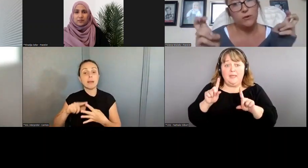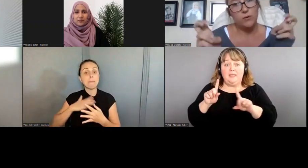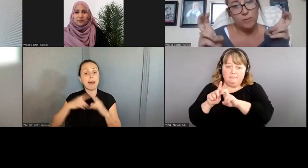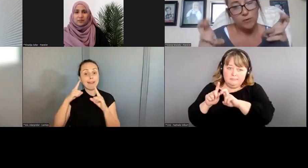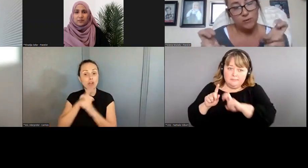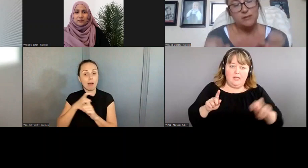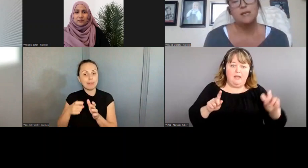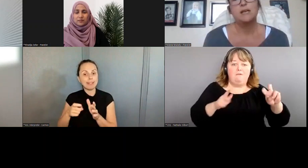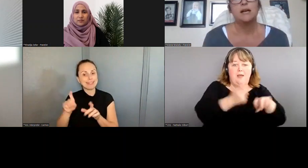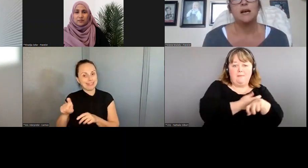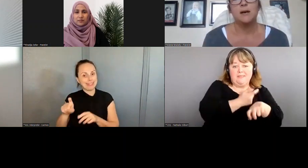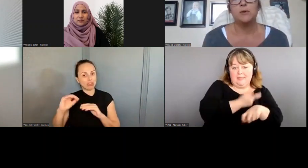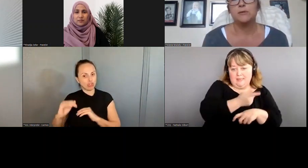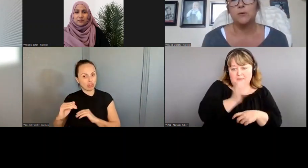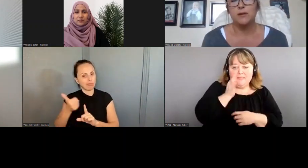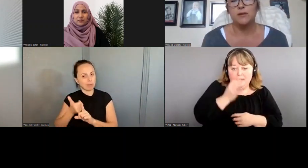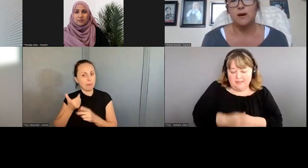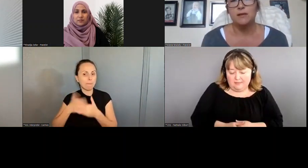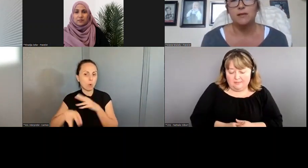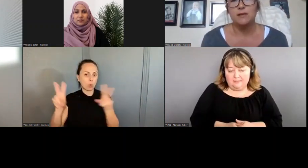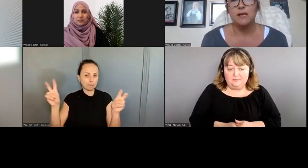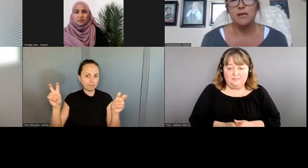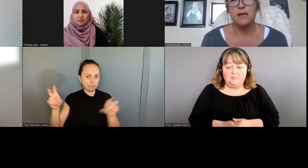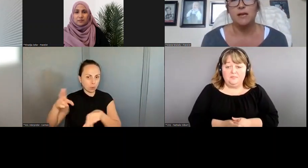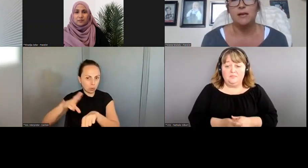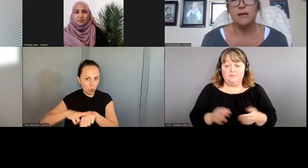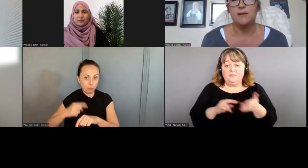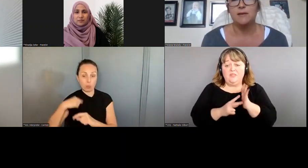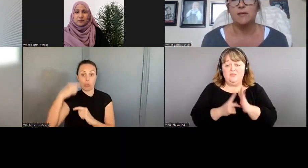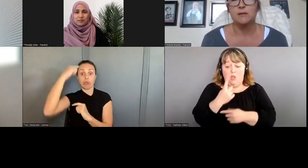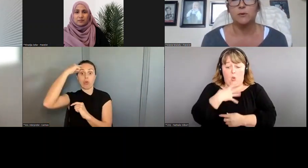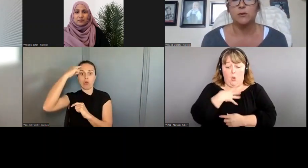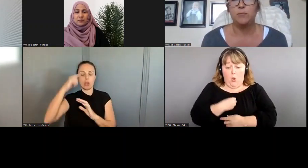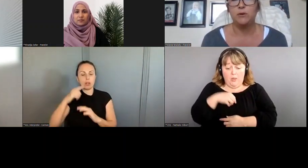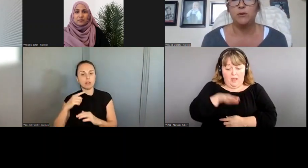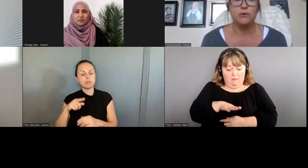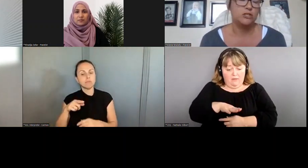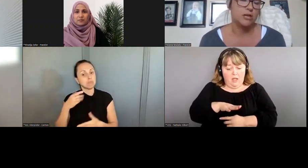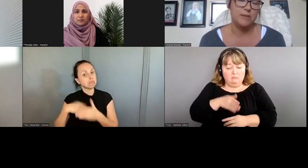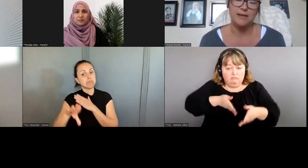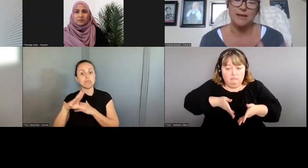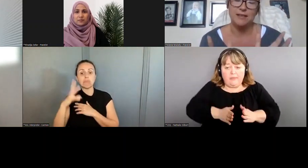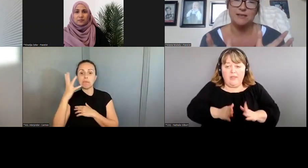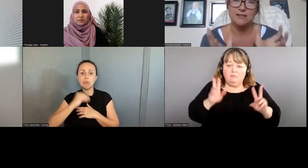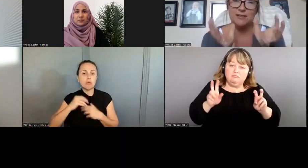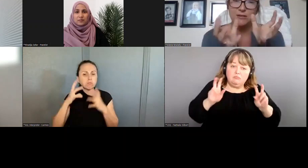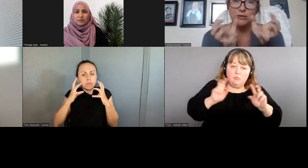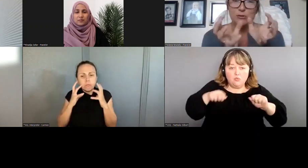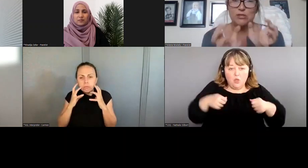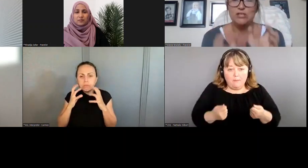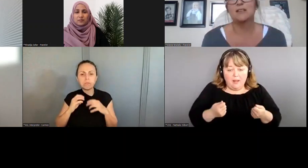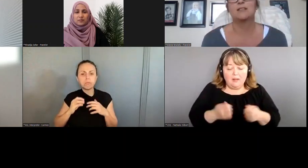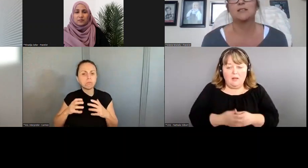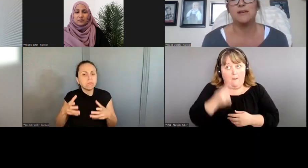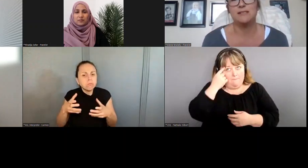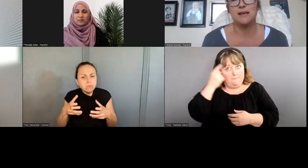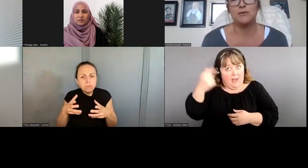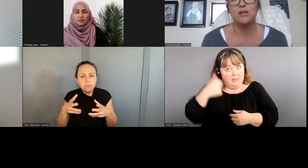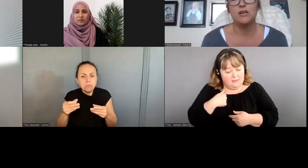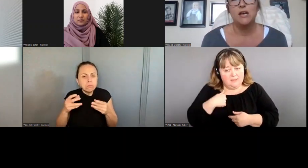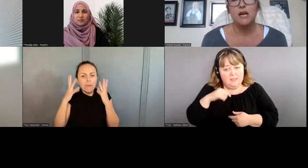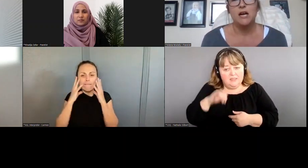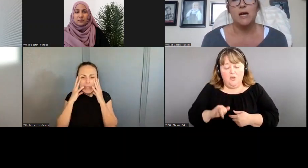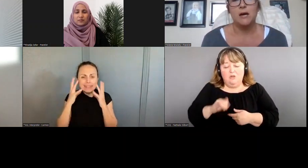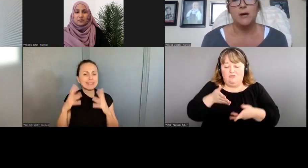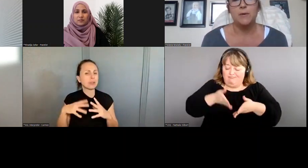born normal, or so we thought. He came into this world beautiful, chubby, and this squishy little space